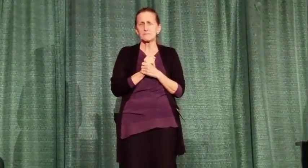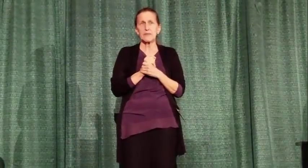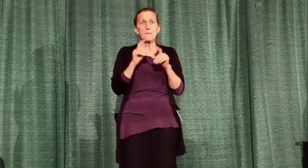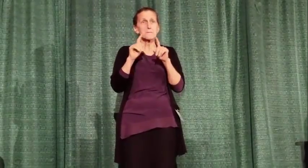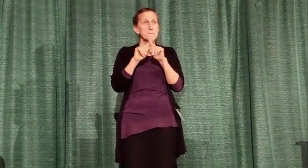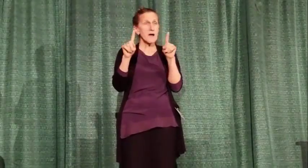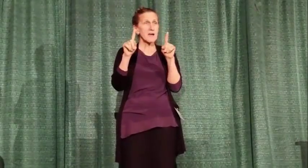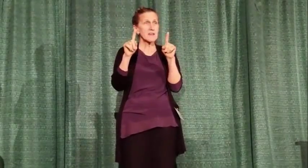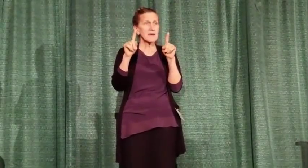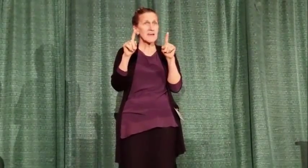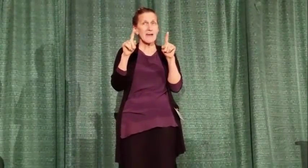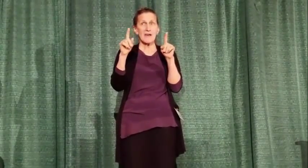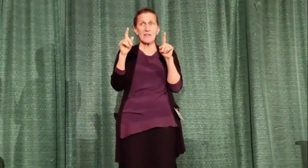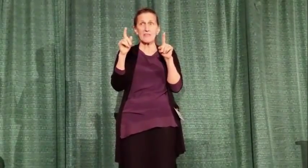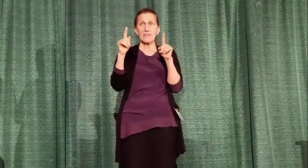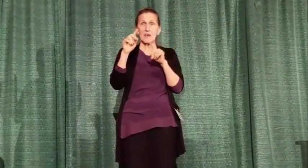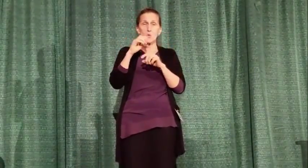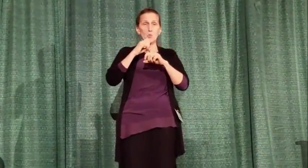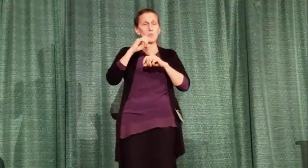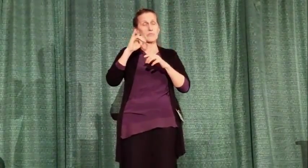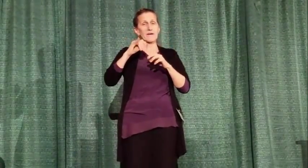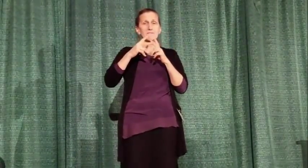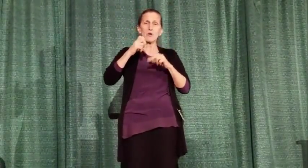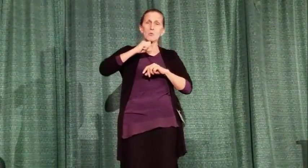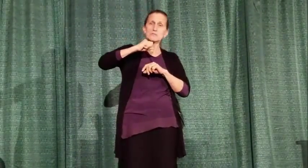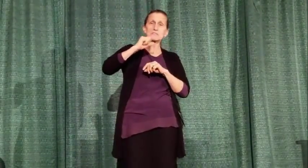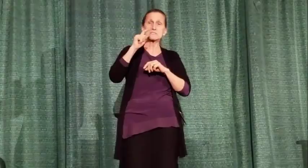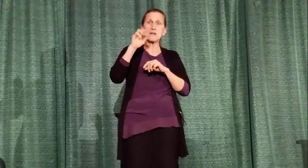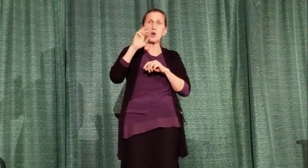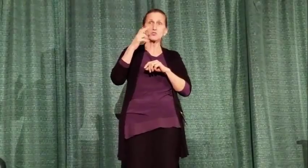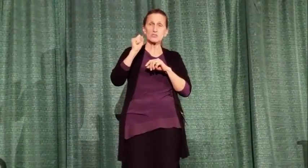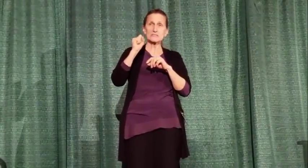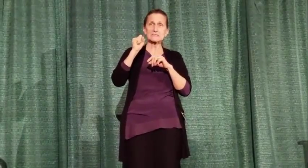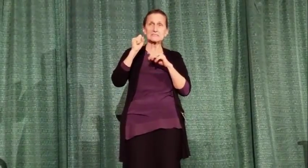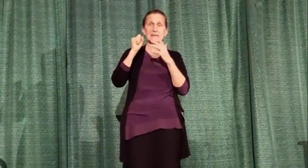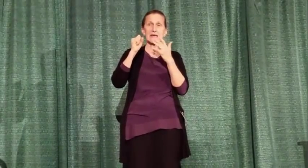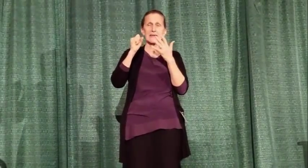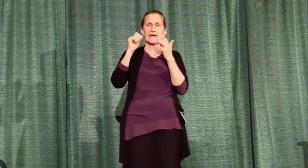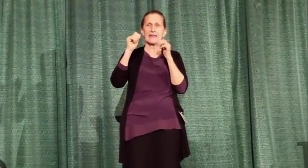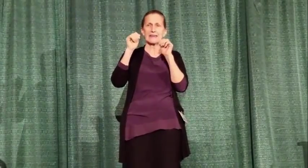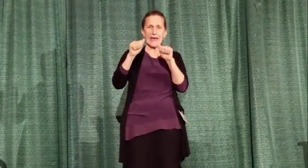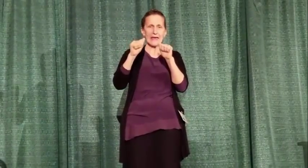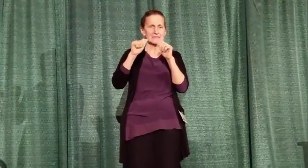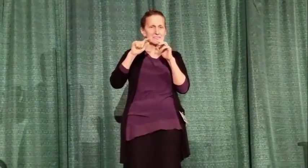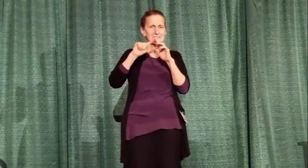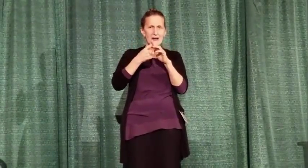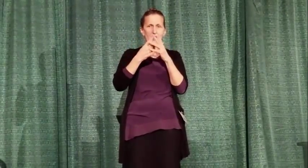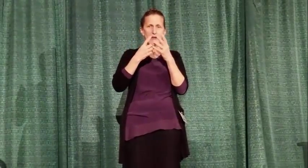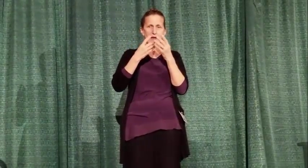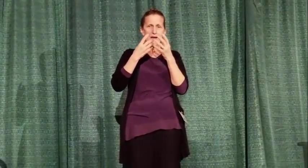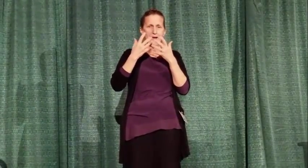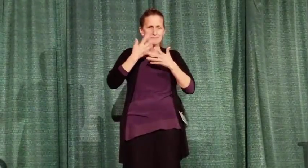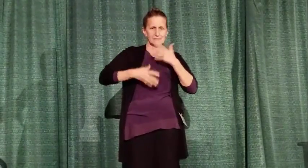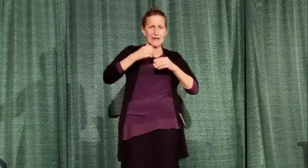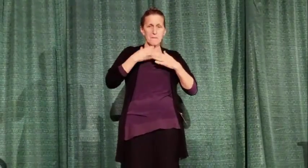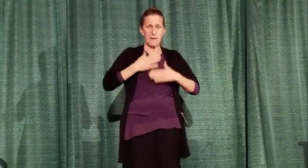But because these resistant starches are broken down by bacteria, they fuel the growth of healthy